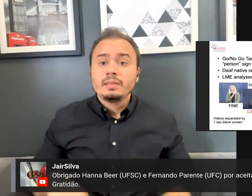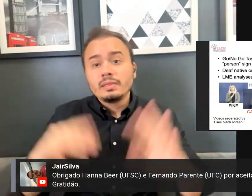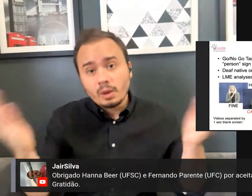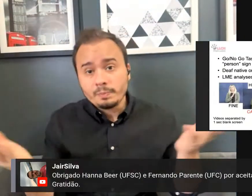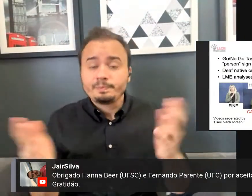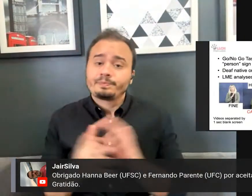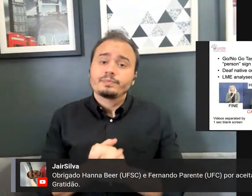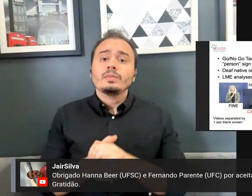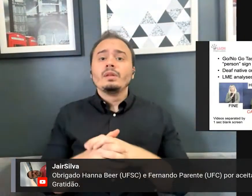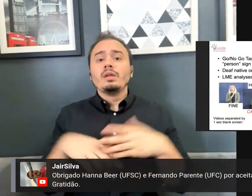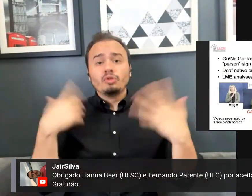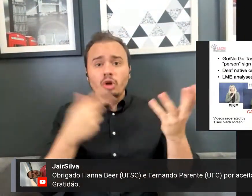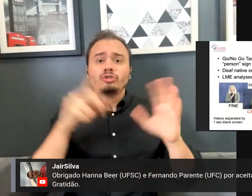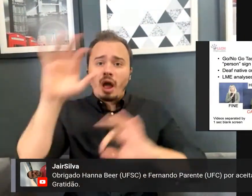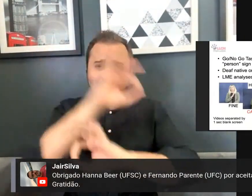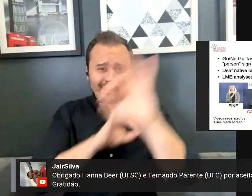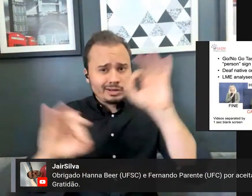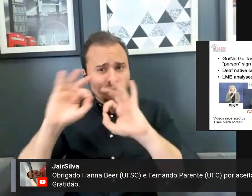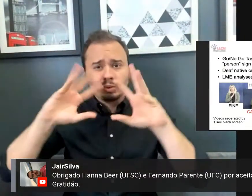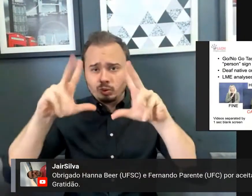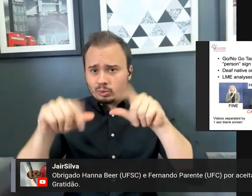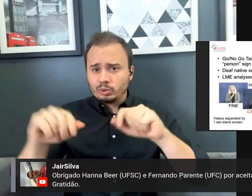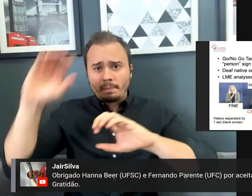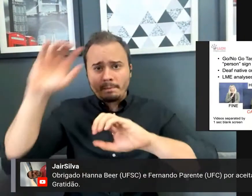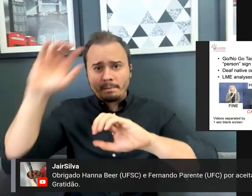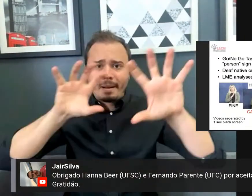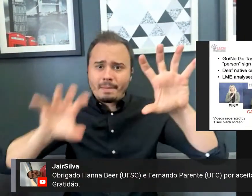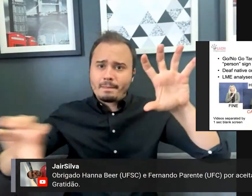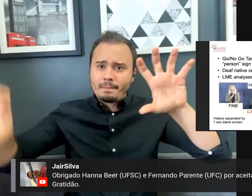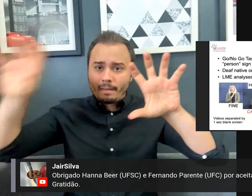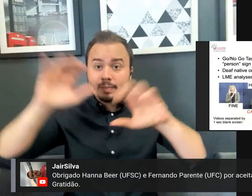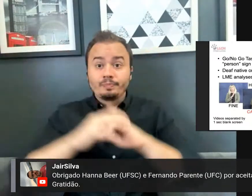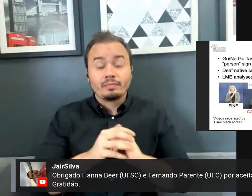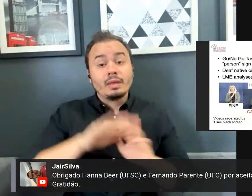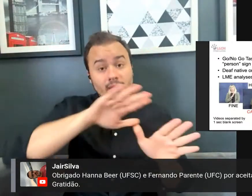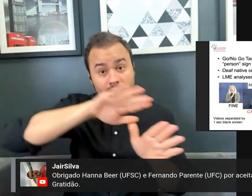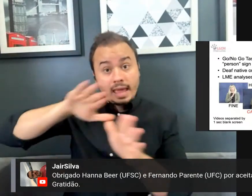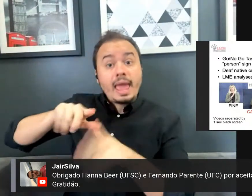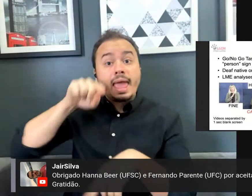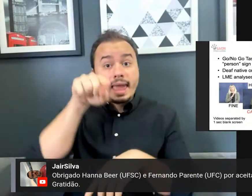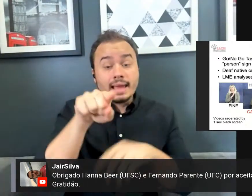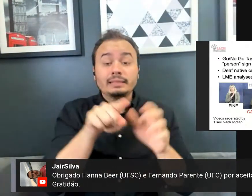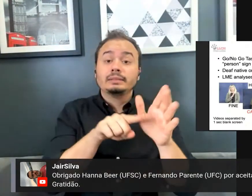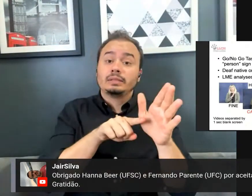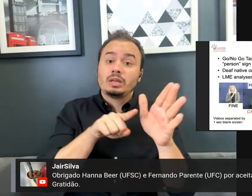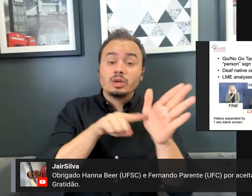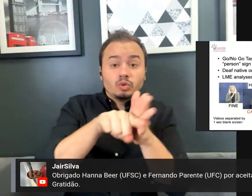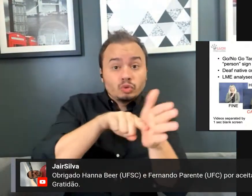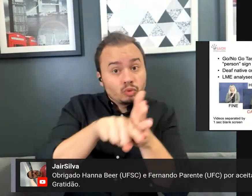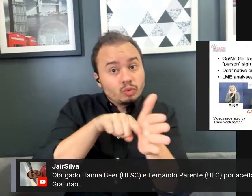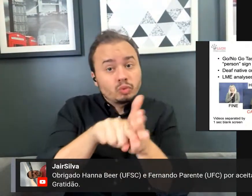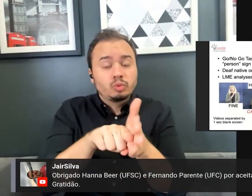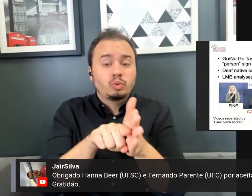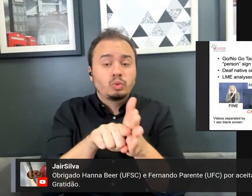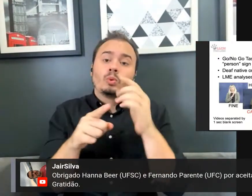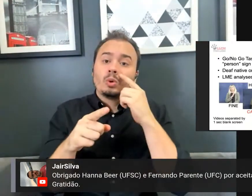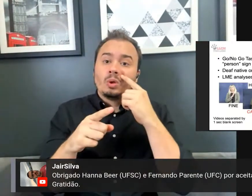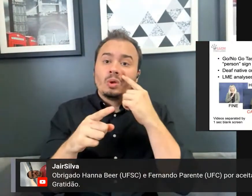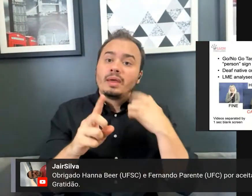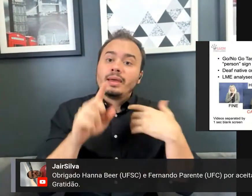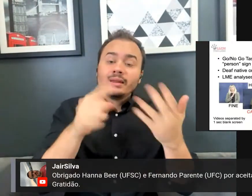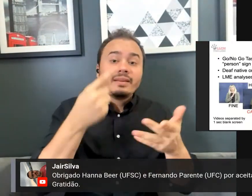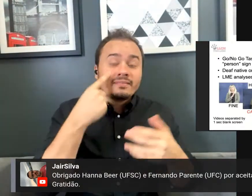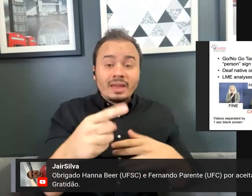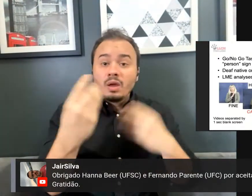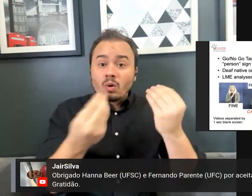look at these different variables, frequency, concreteness, iconicity, and how they affected the neural response during